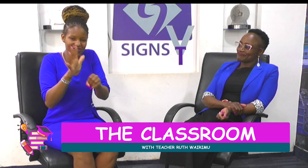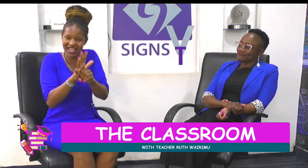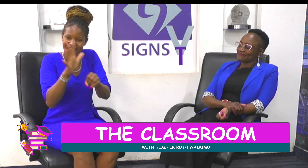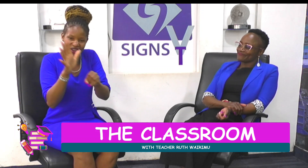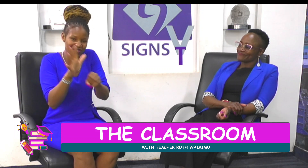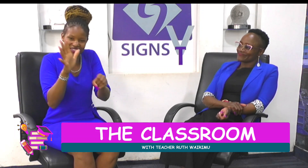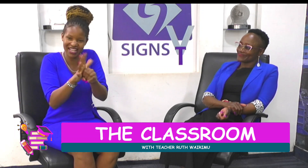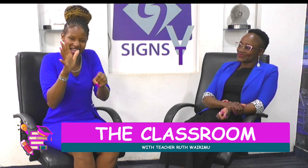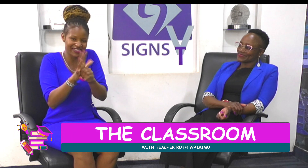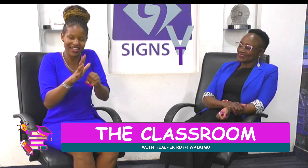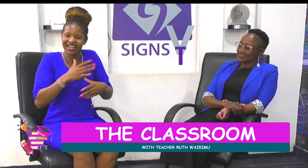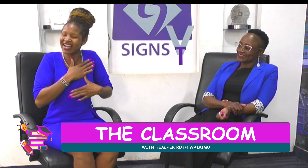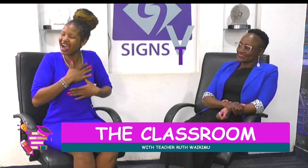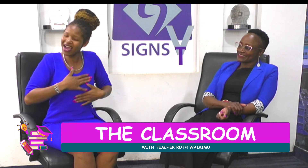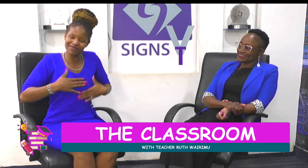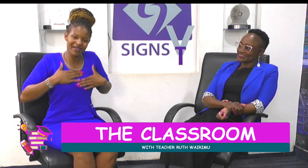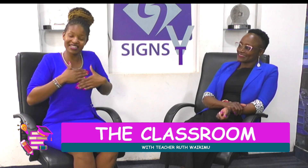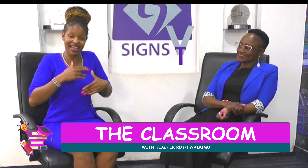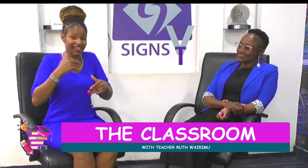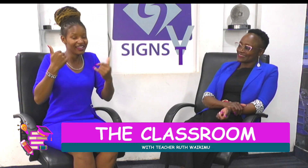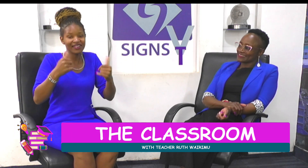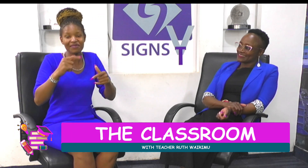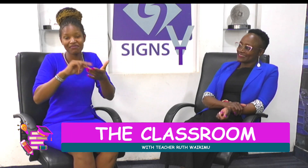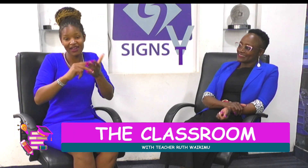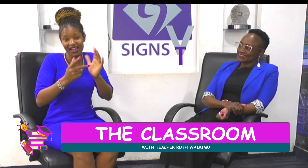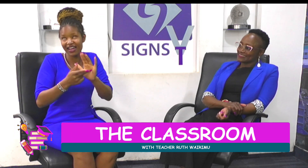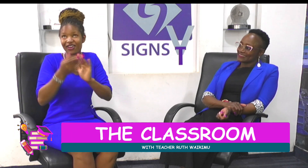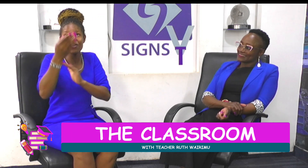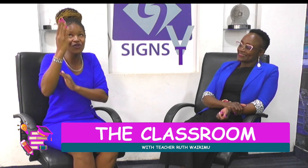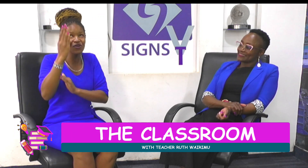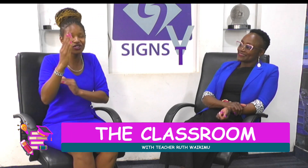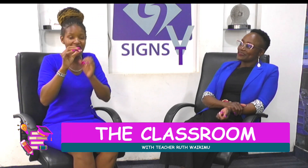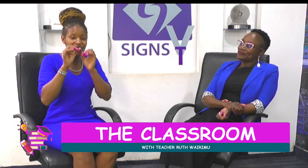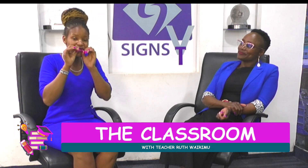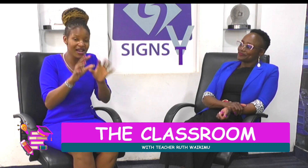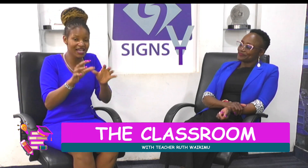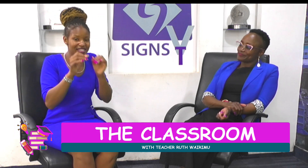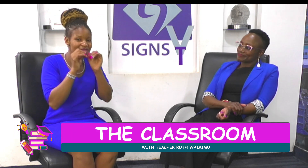excited. I'm very excited, and I'll keep on repeating that.